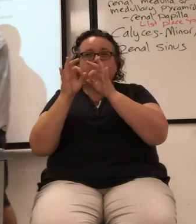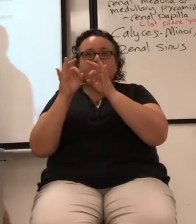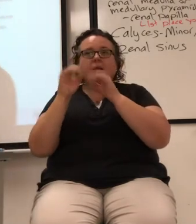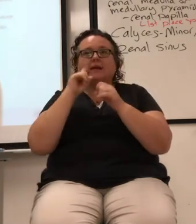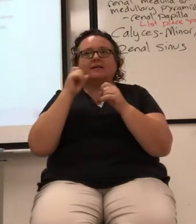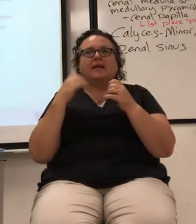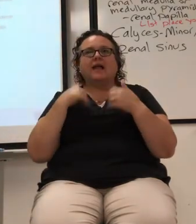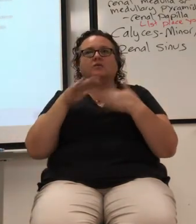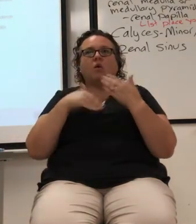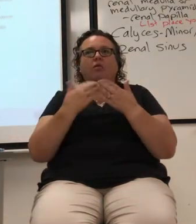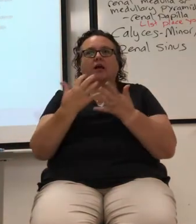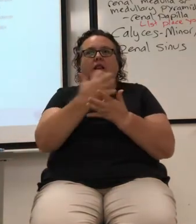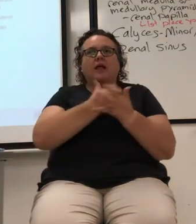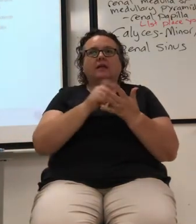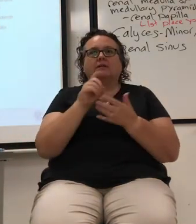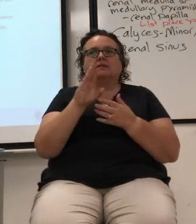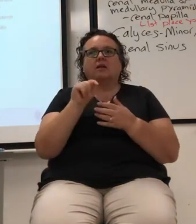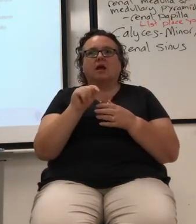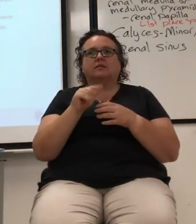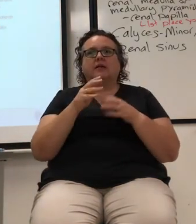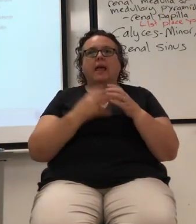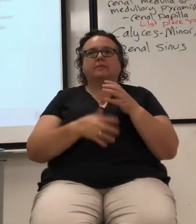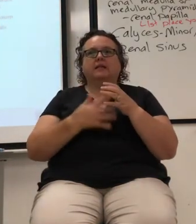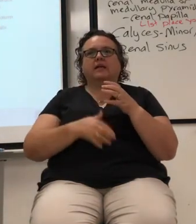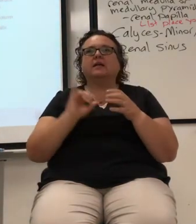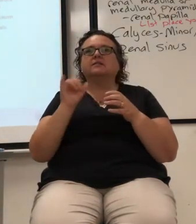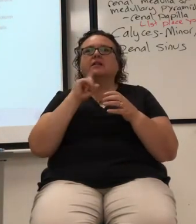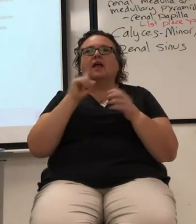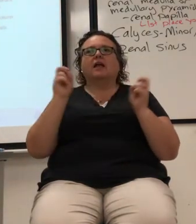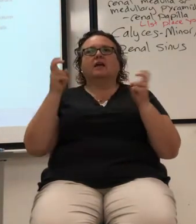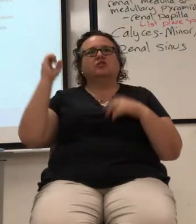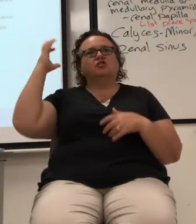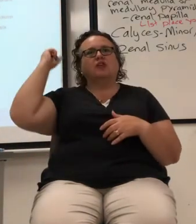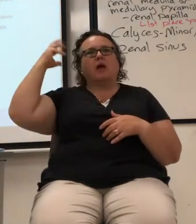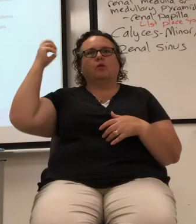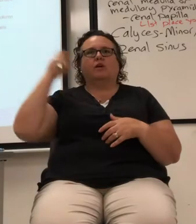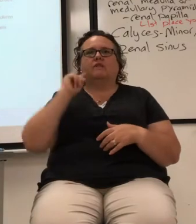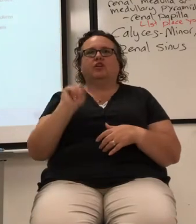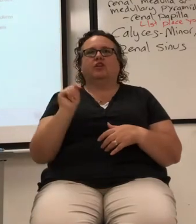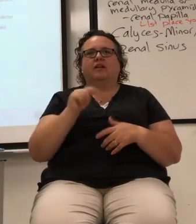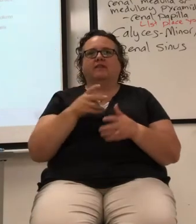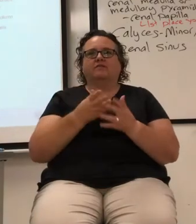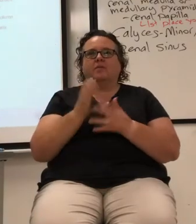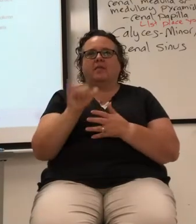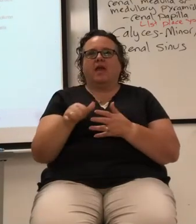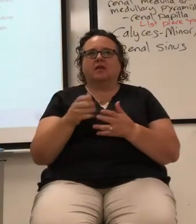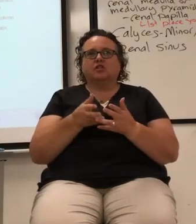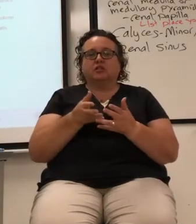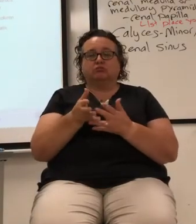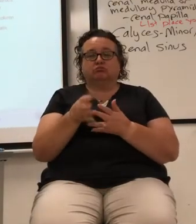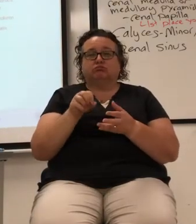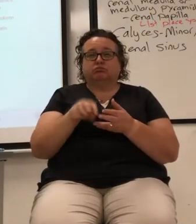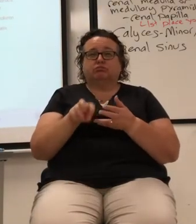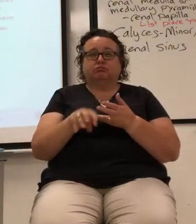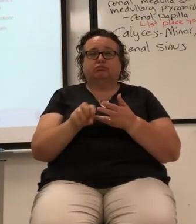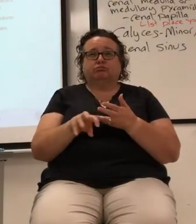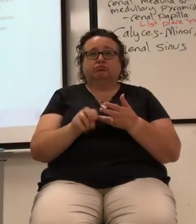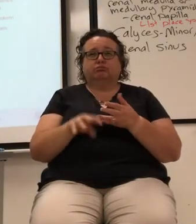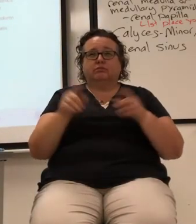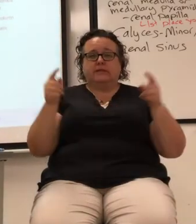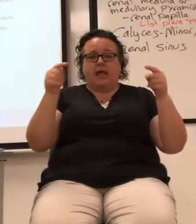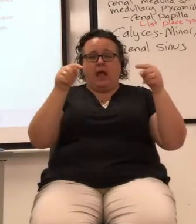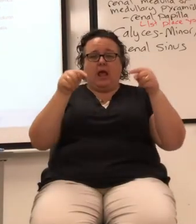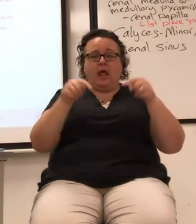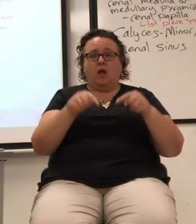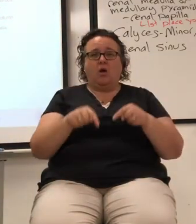collecting ducts emptying there. So it's like a shower of urine coming out of there, right? Just going down the water slide down